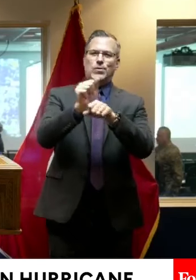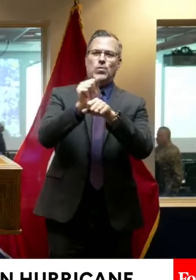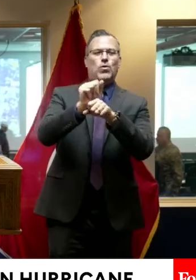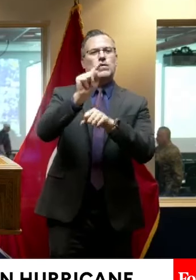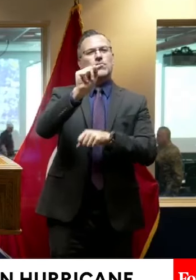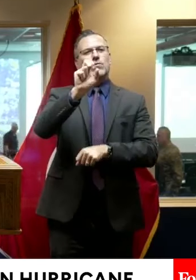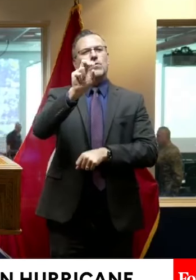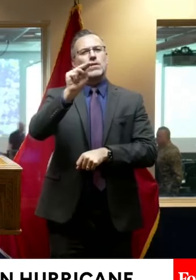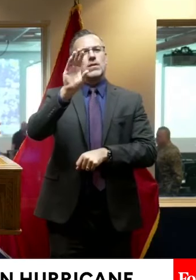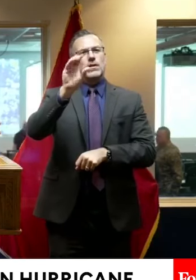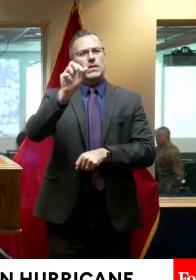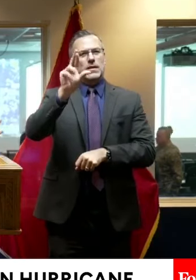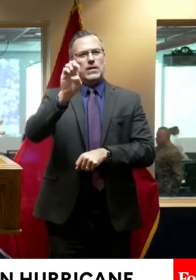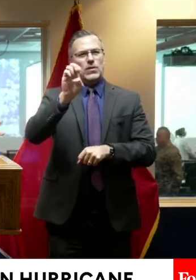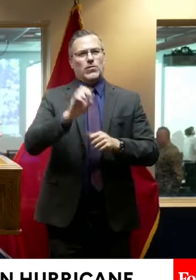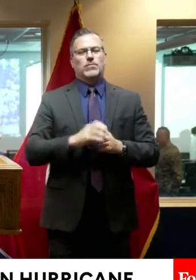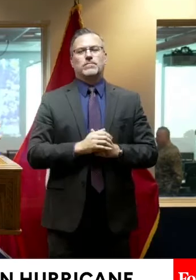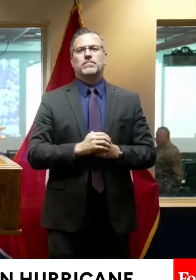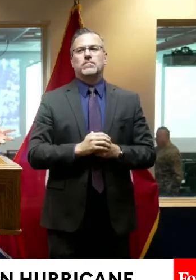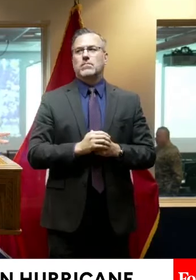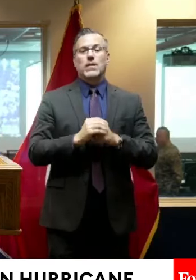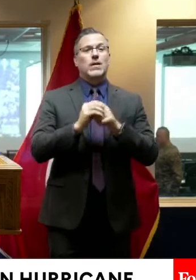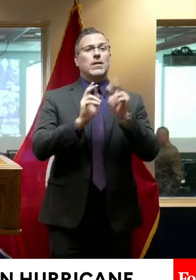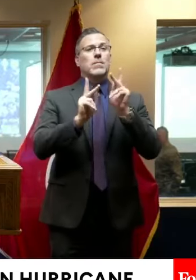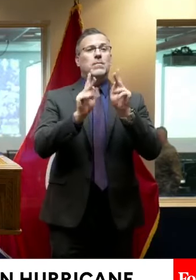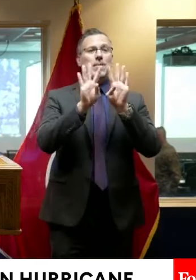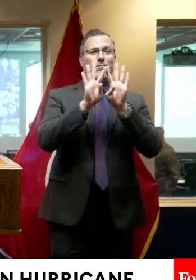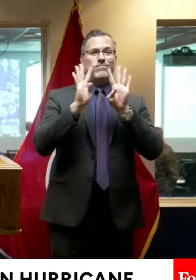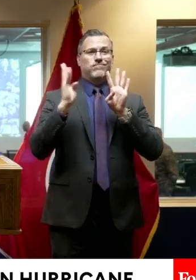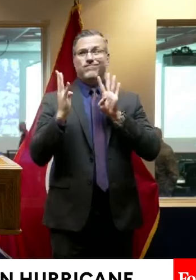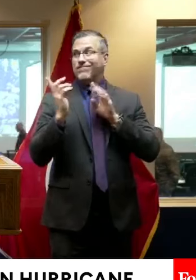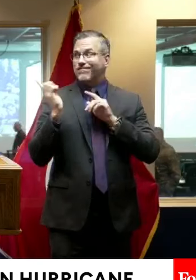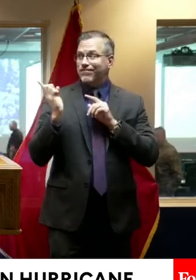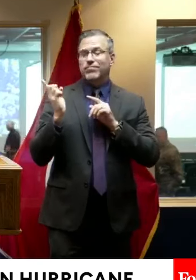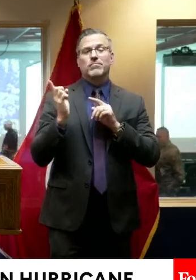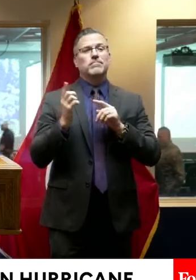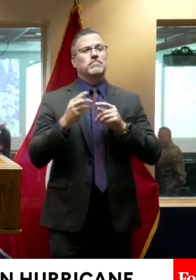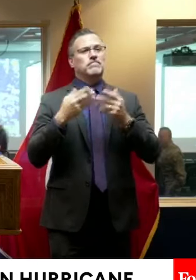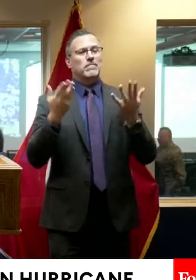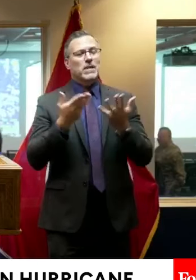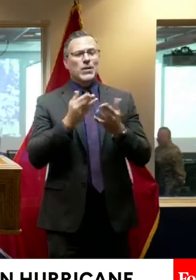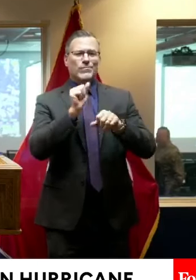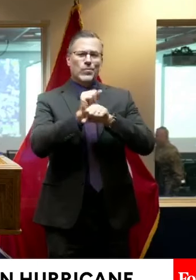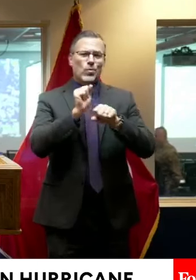here. And all these folks have been working together with our team,